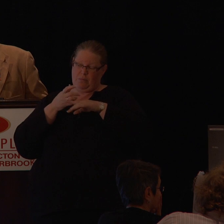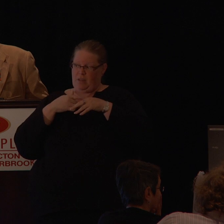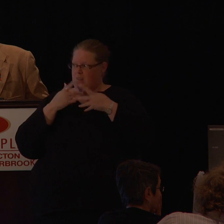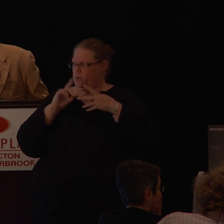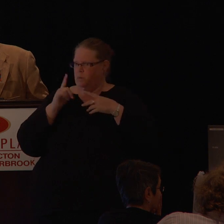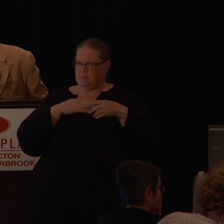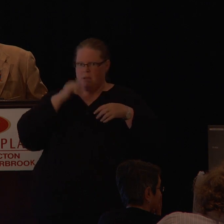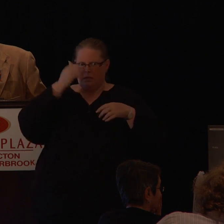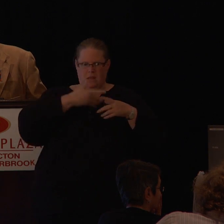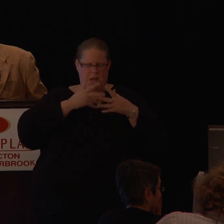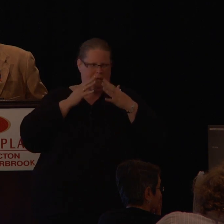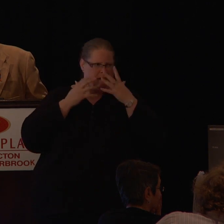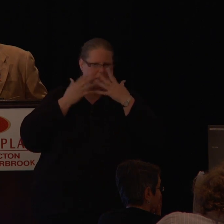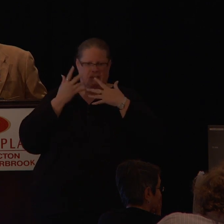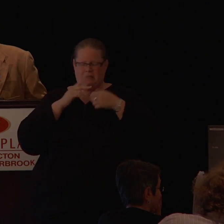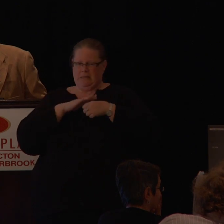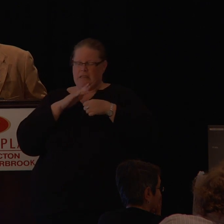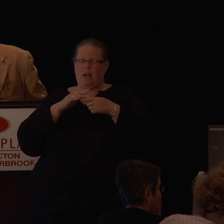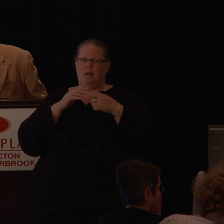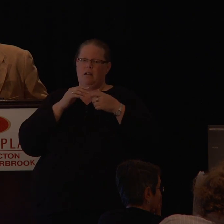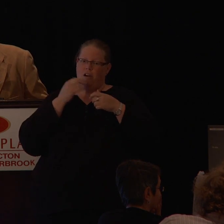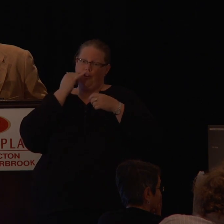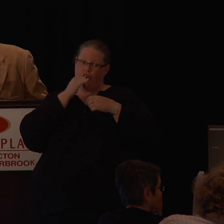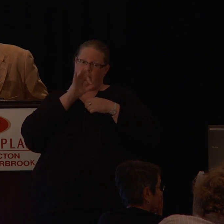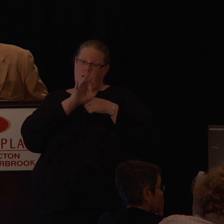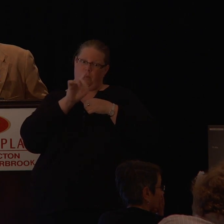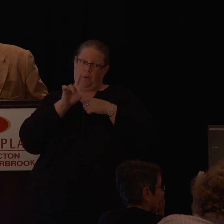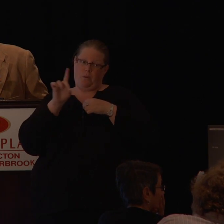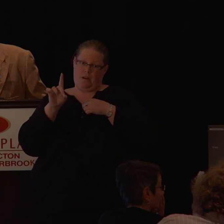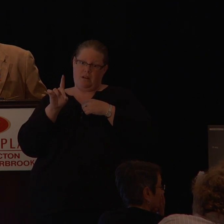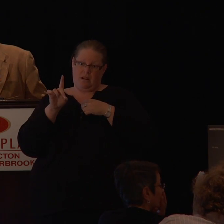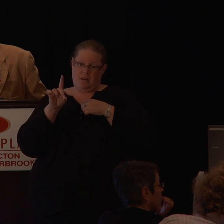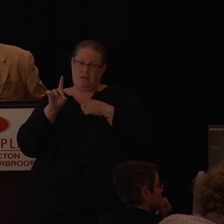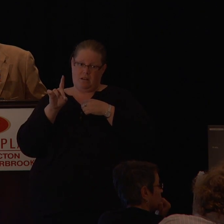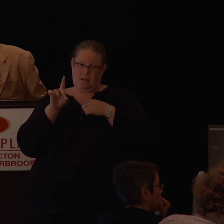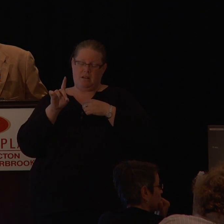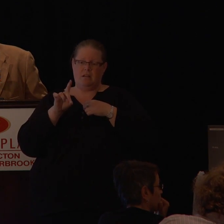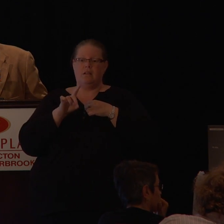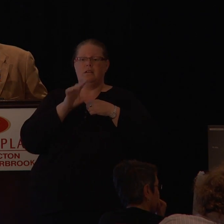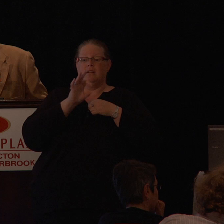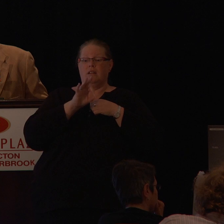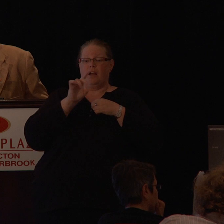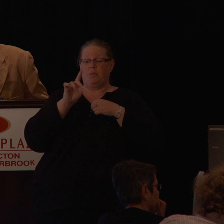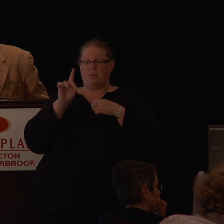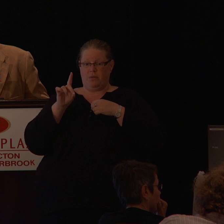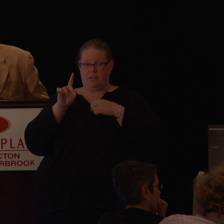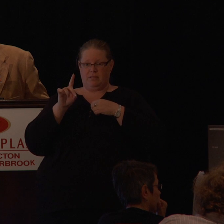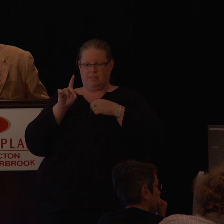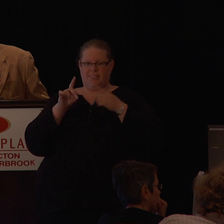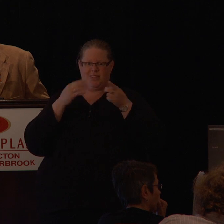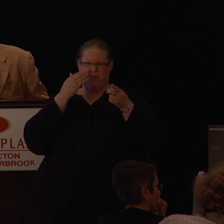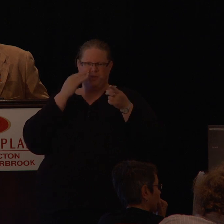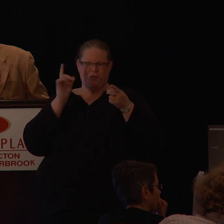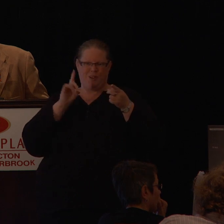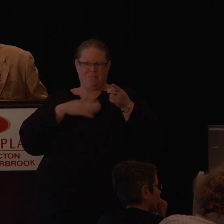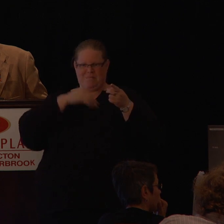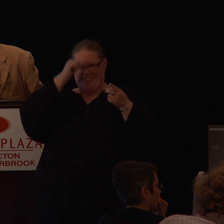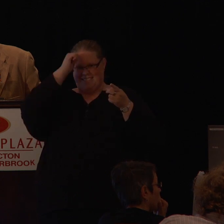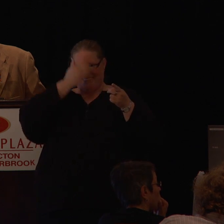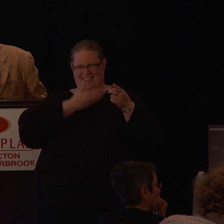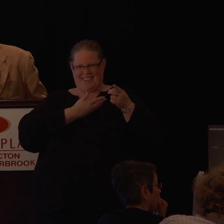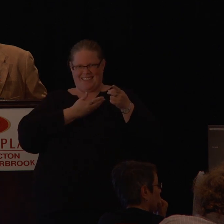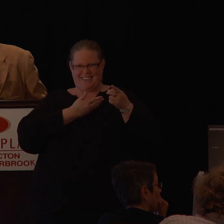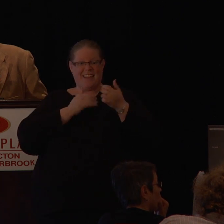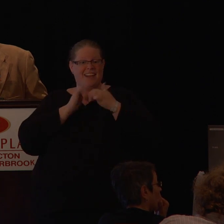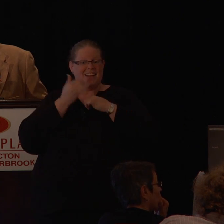know where my son was, and I had to call 911, and they were able to say exactly where he was because a good Frederictonian had stopped